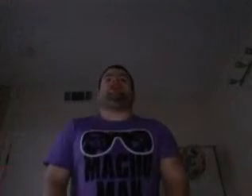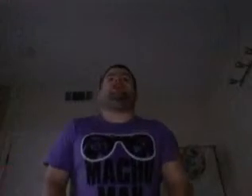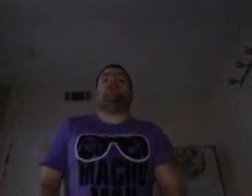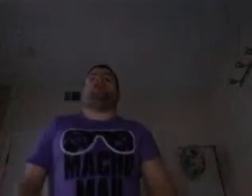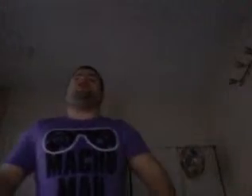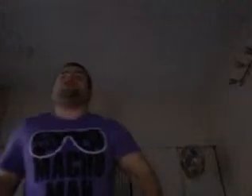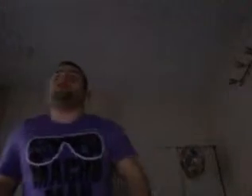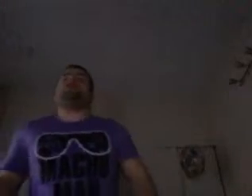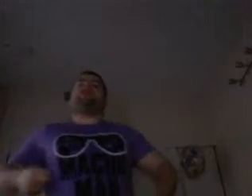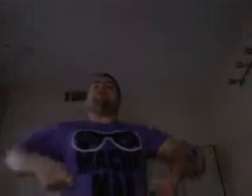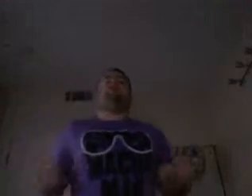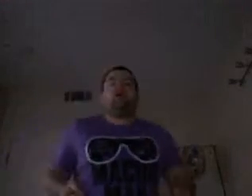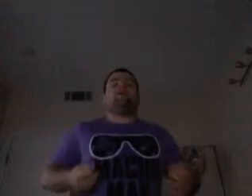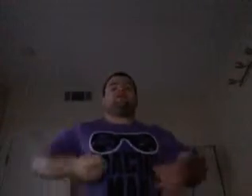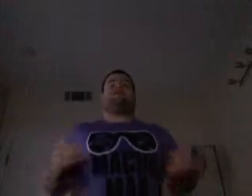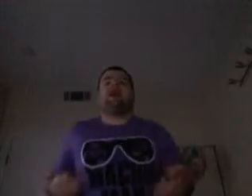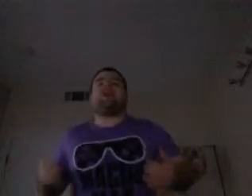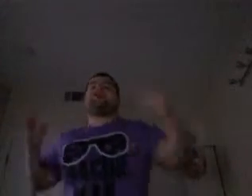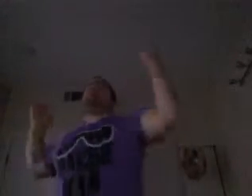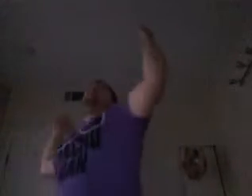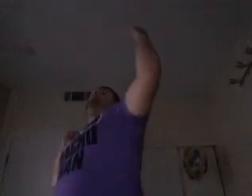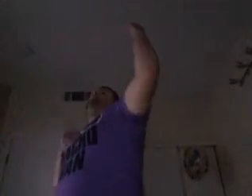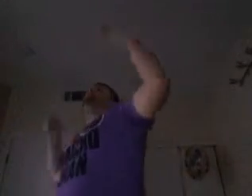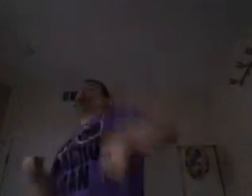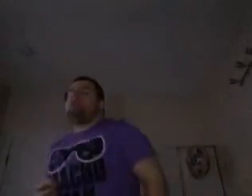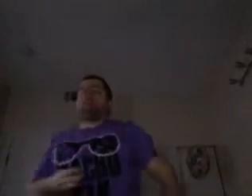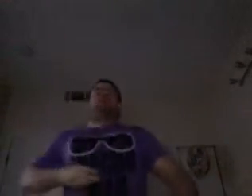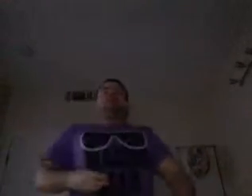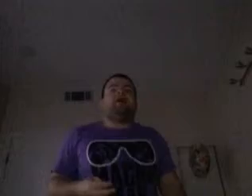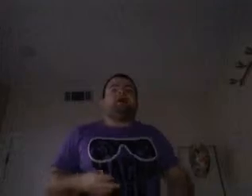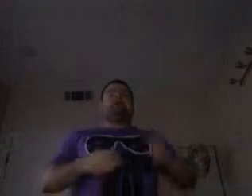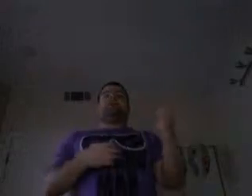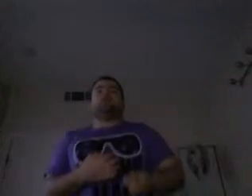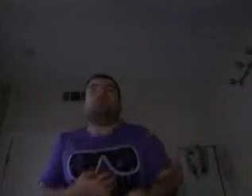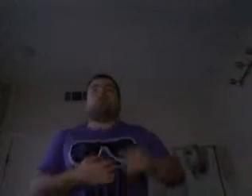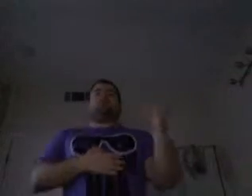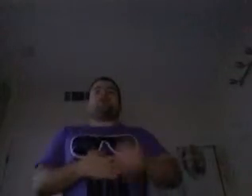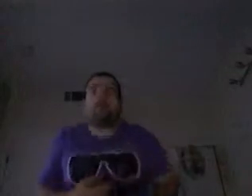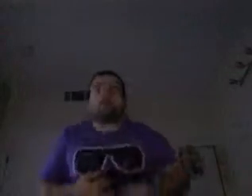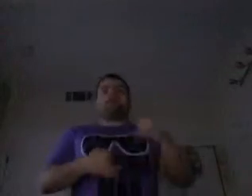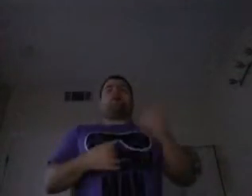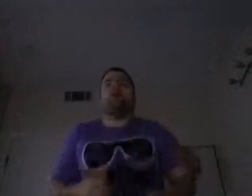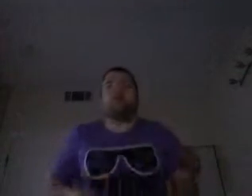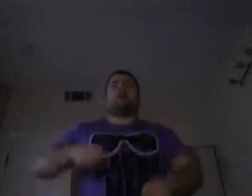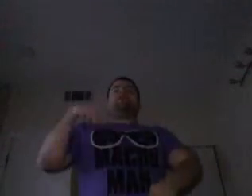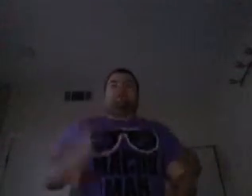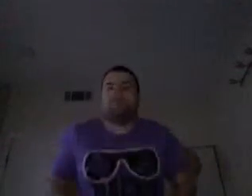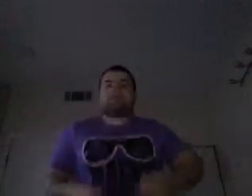Using all its strength, all the time to keep you safe. But when wounds are getting broken, they